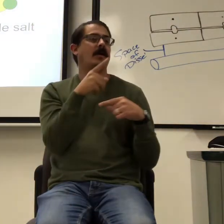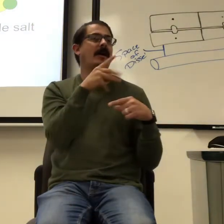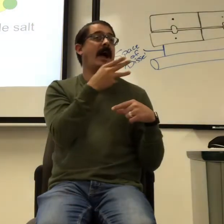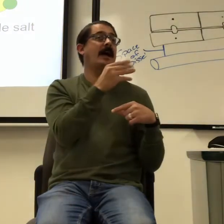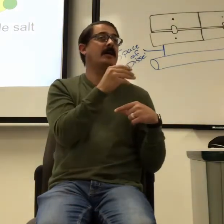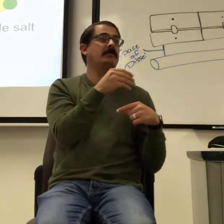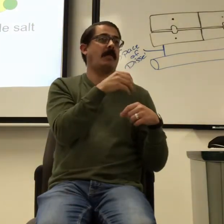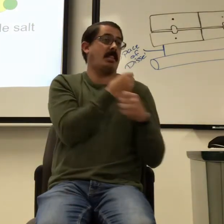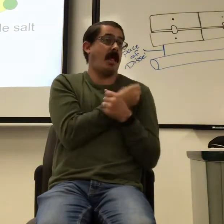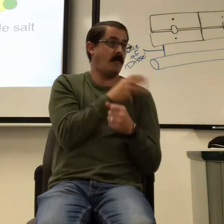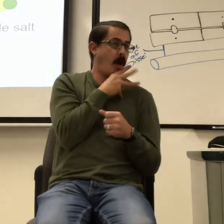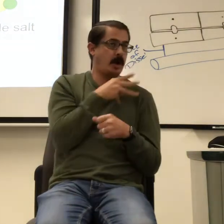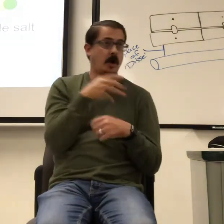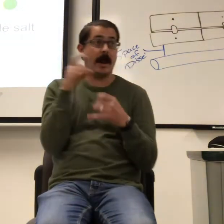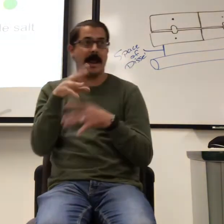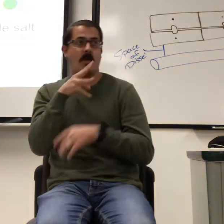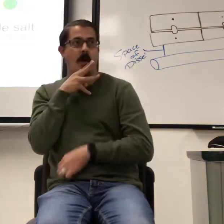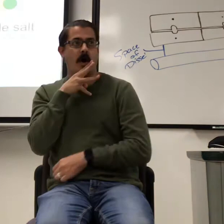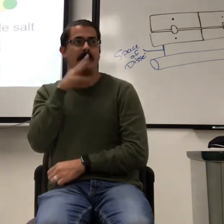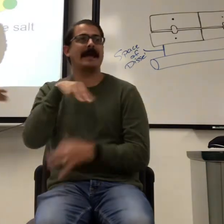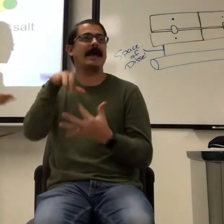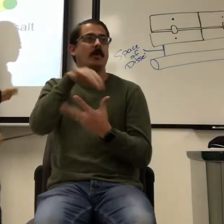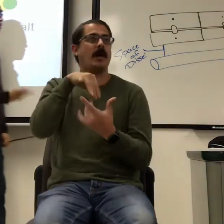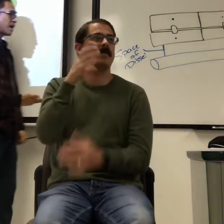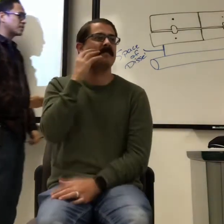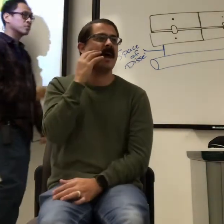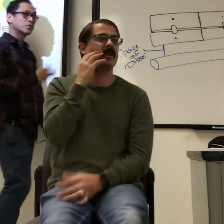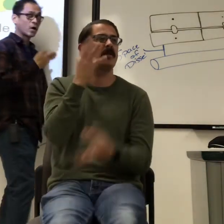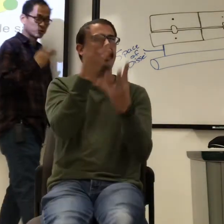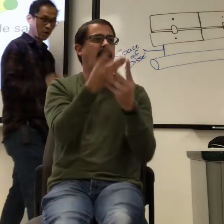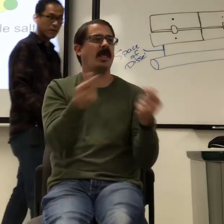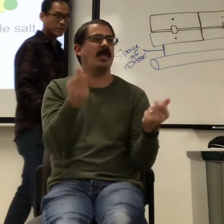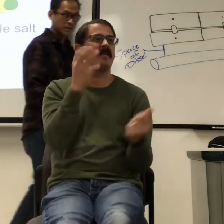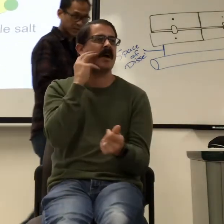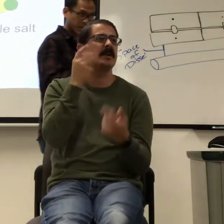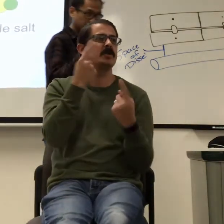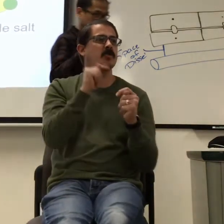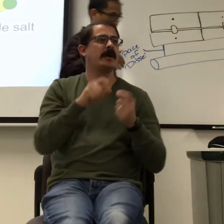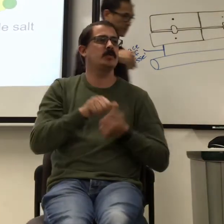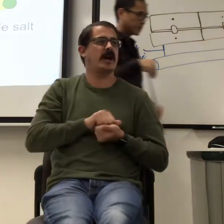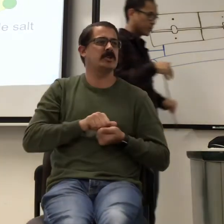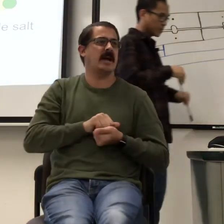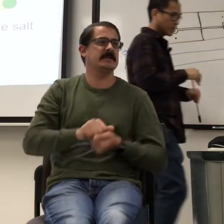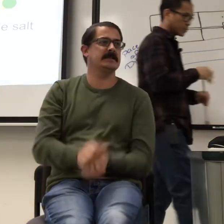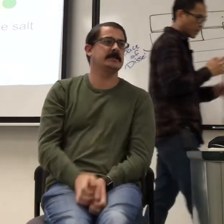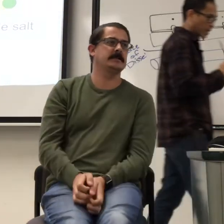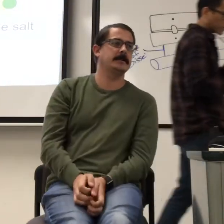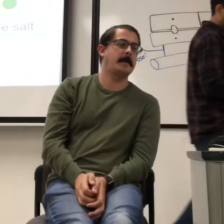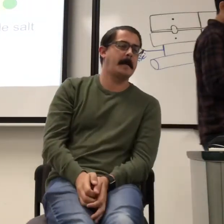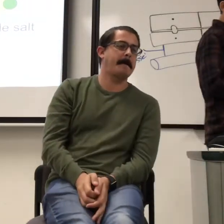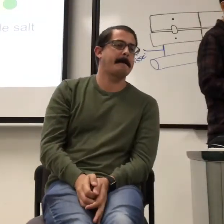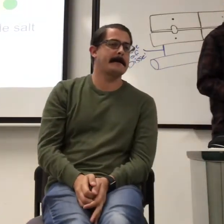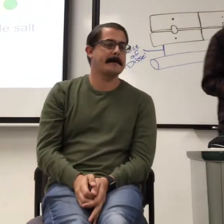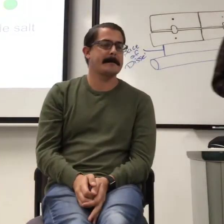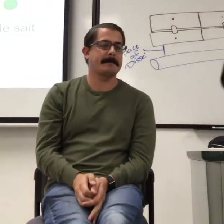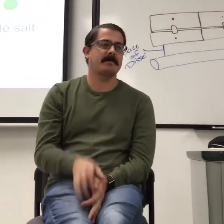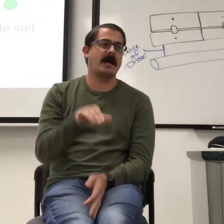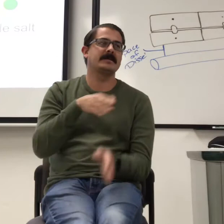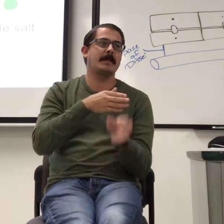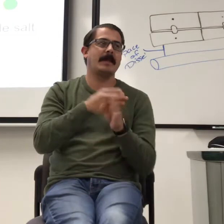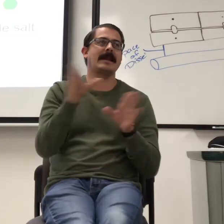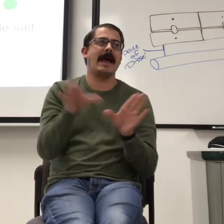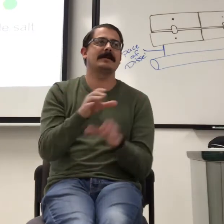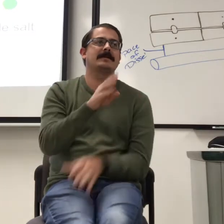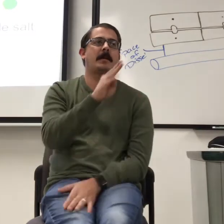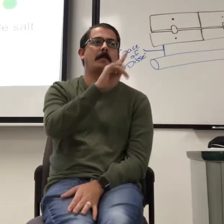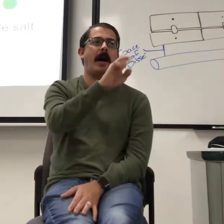they can interact with the fats to emulsify the fats you're trying to digest. So that's really the main action of bile